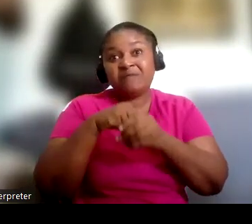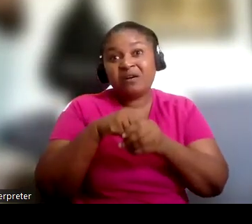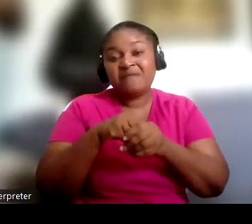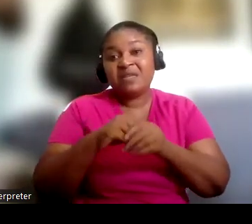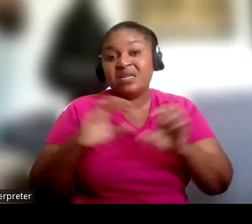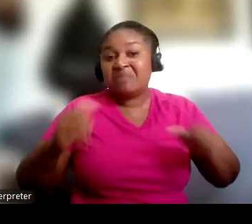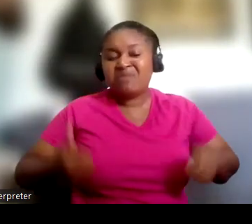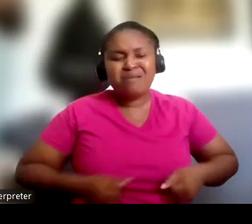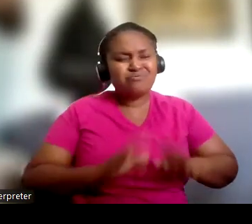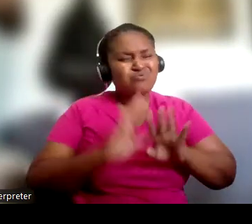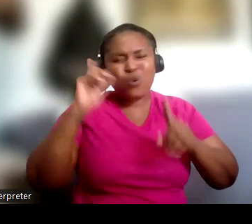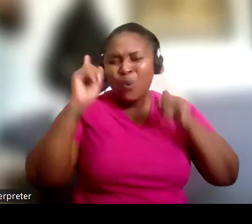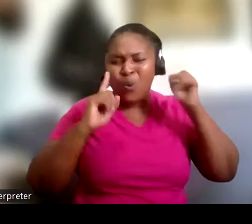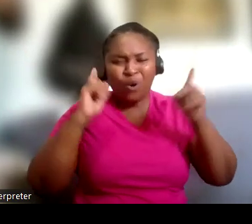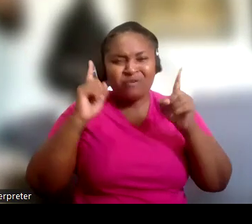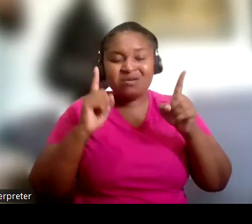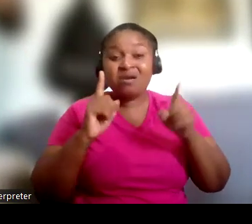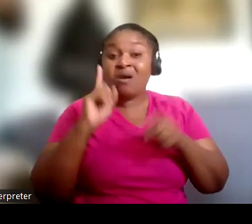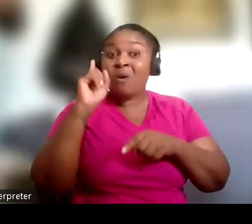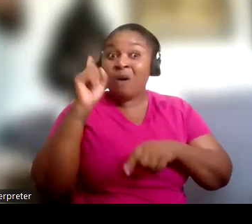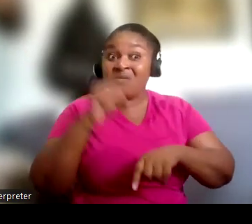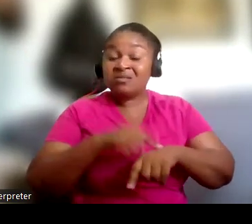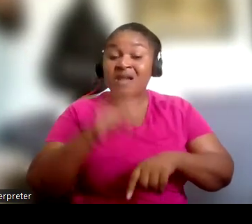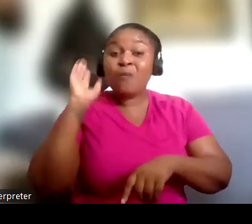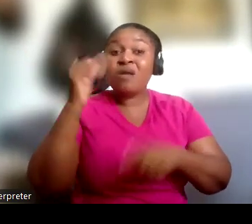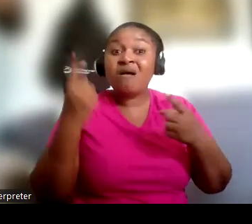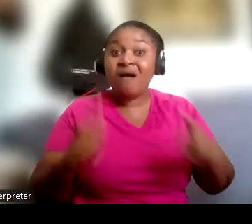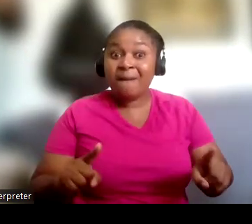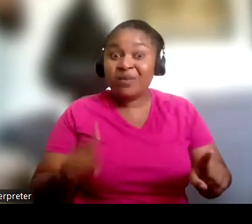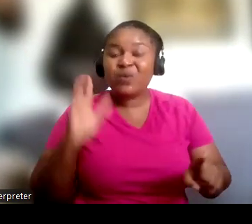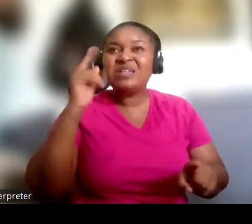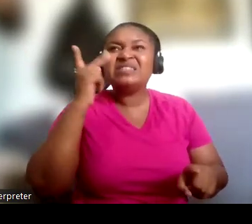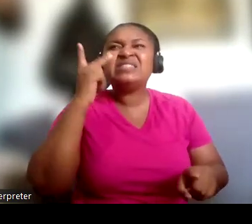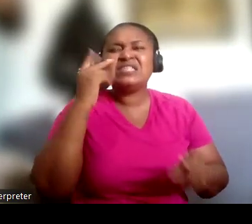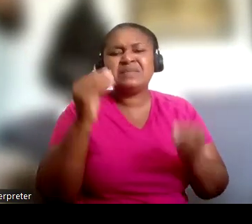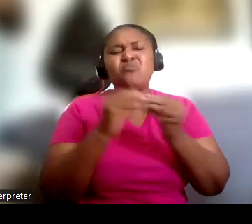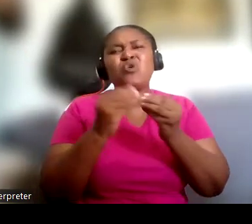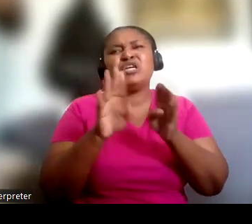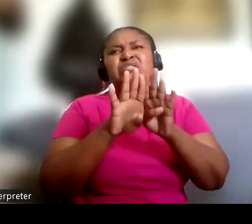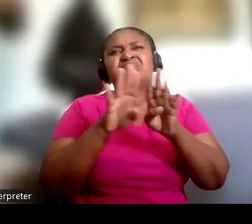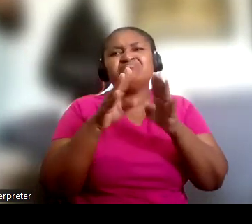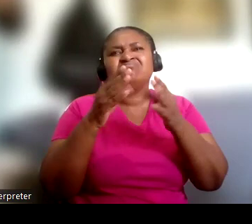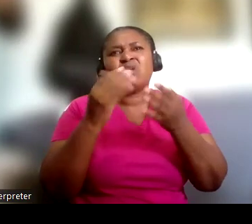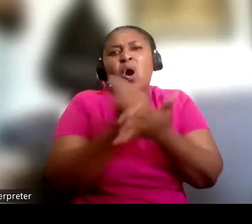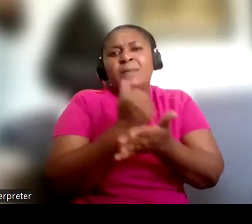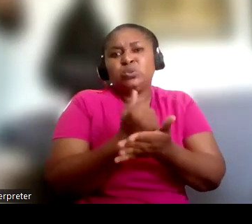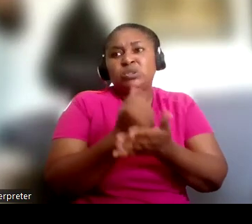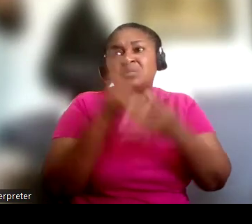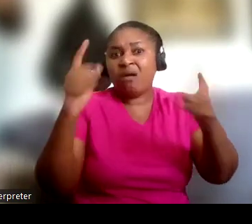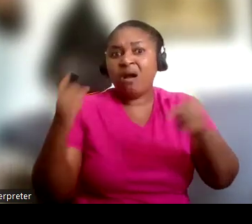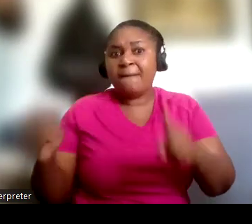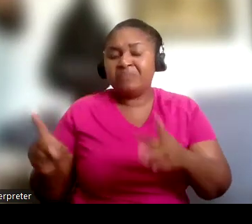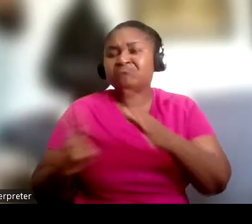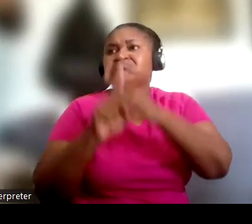worry. Time is going to come when those doors will open again. For now, I want to tell you